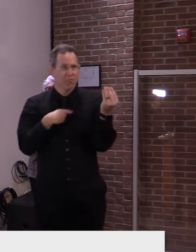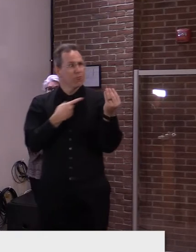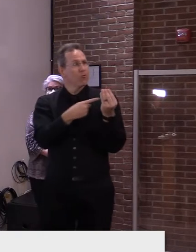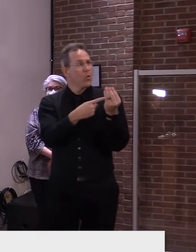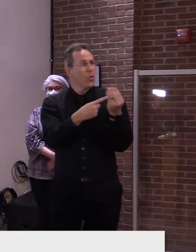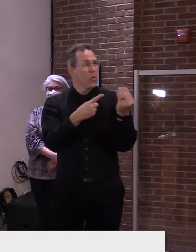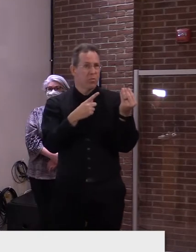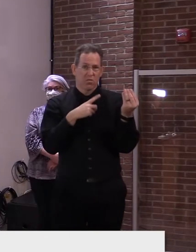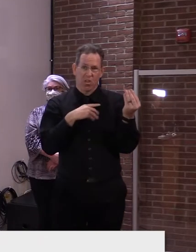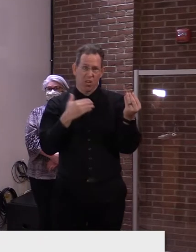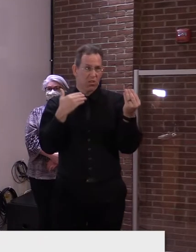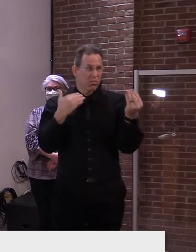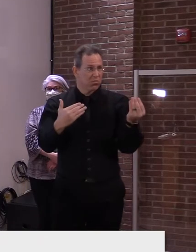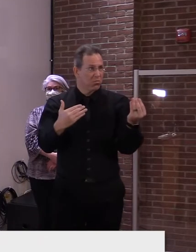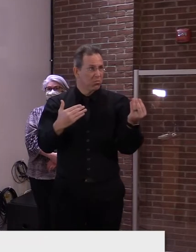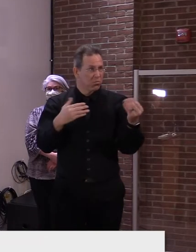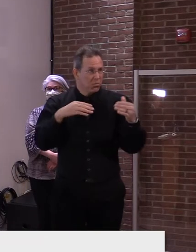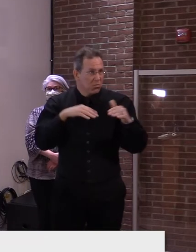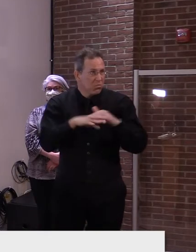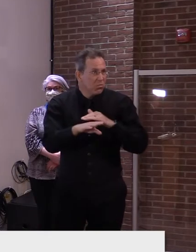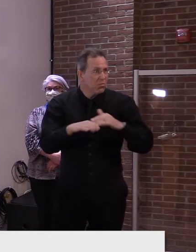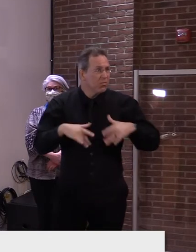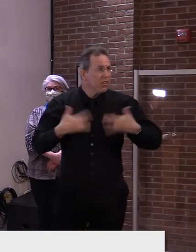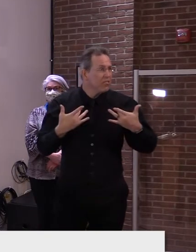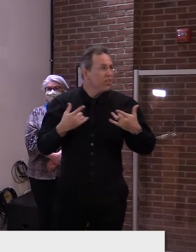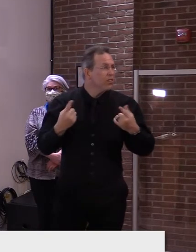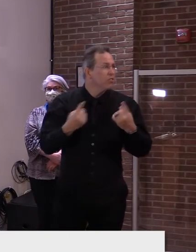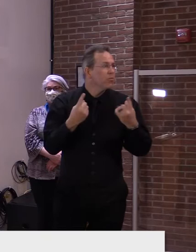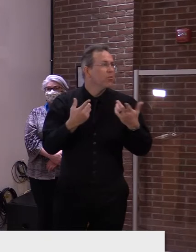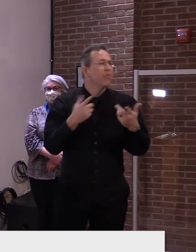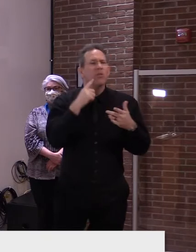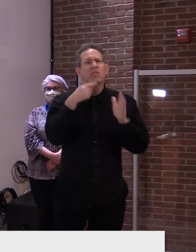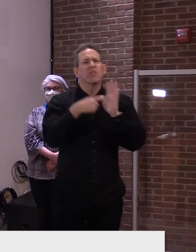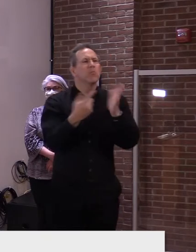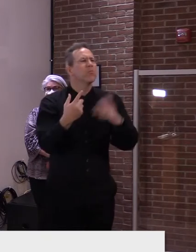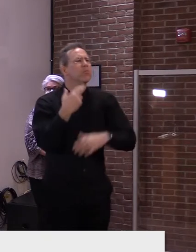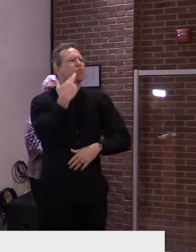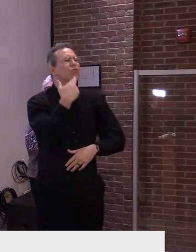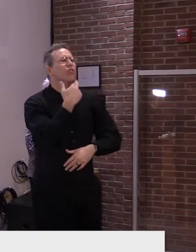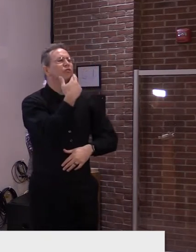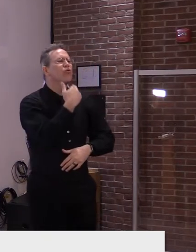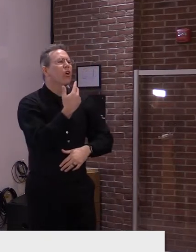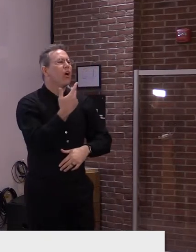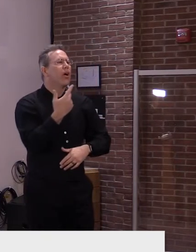under. For instance, a restaurant breaking the 6-person per table rule,